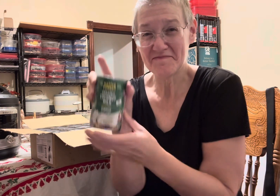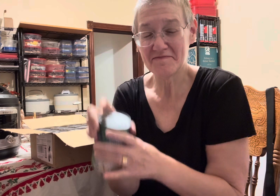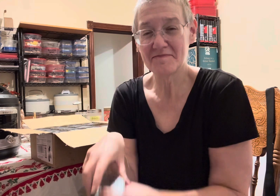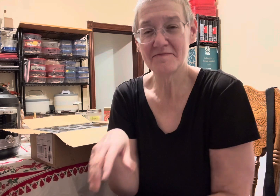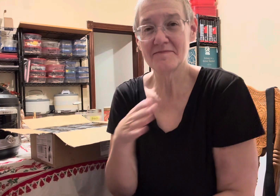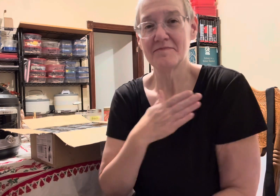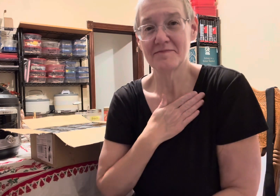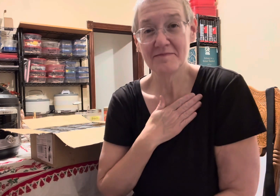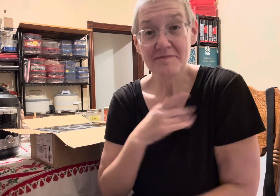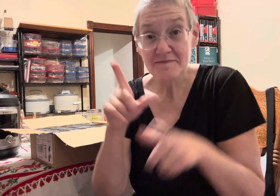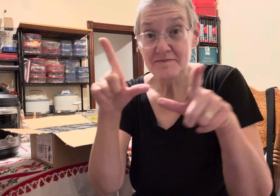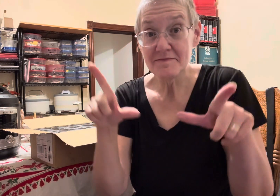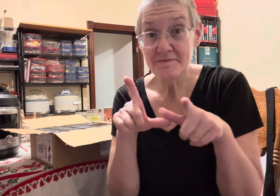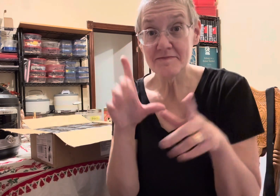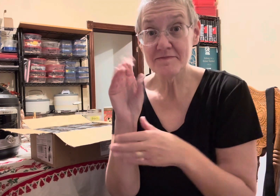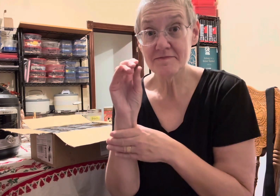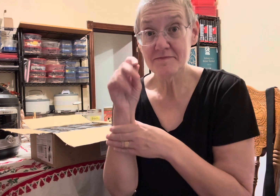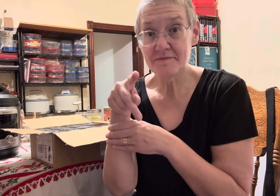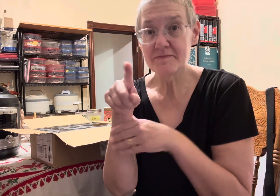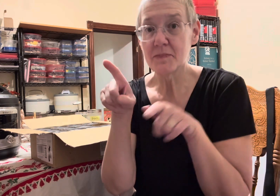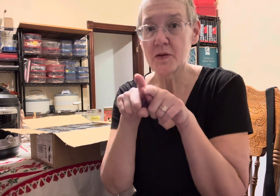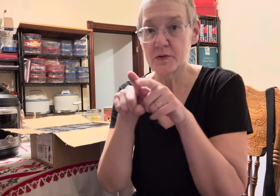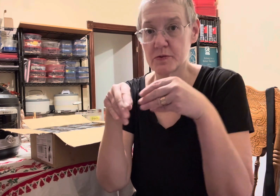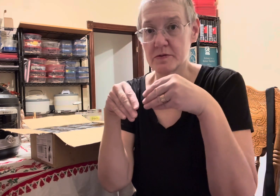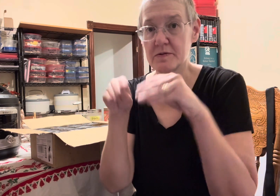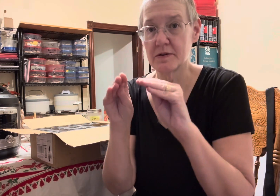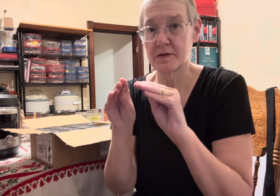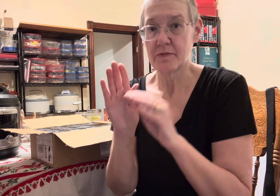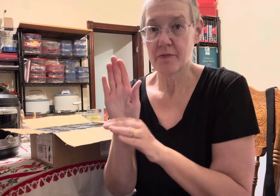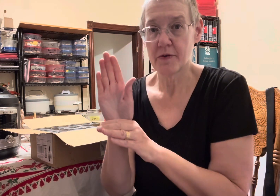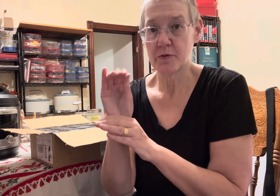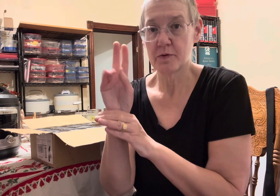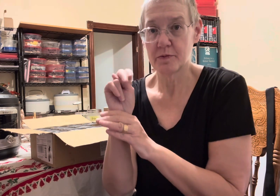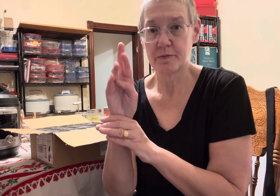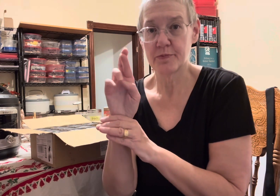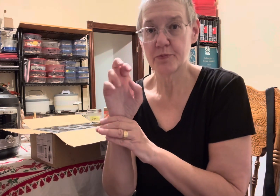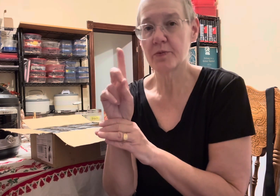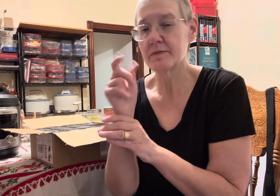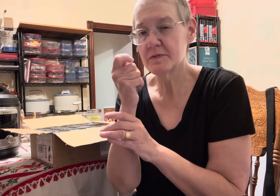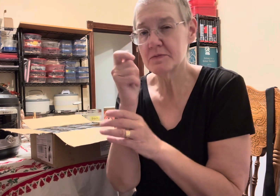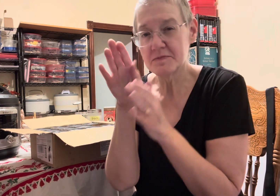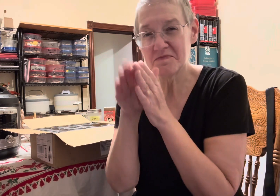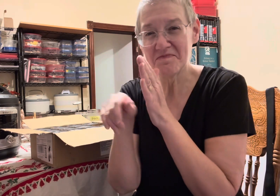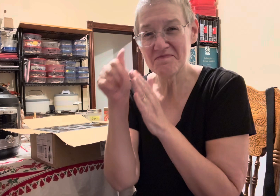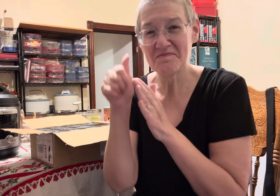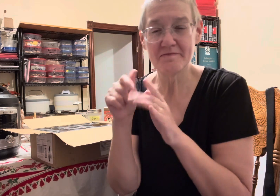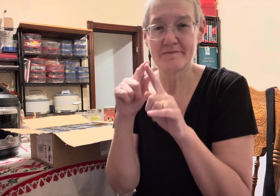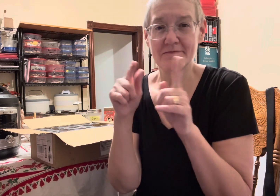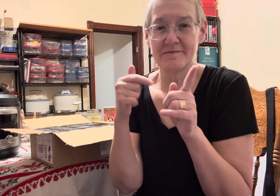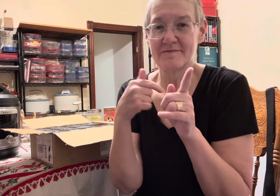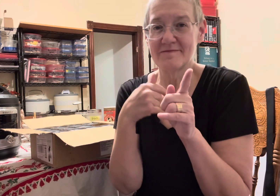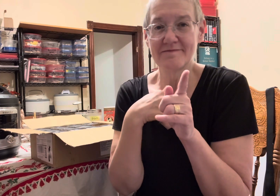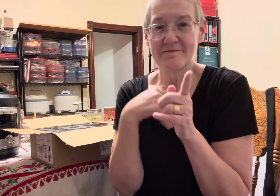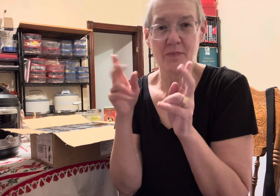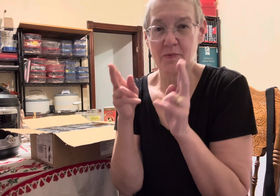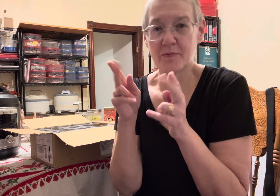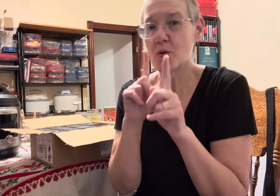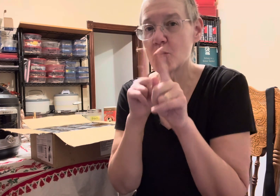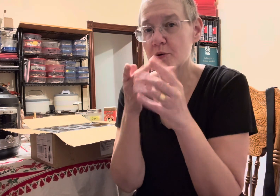brand. My local co-op does sell their own brand, and it's a little bit cheaper, but I was in a hurry,